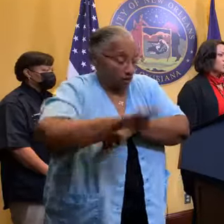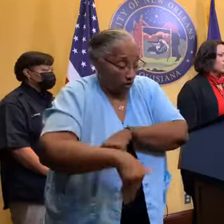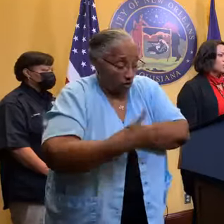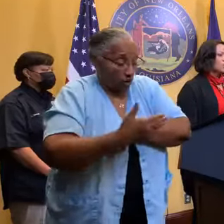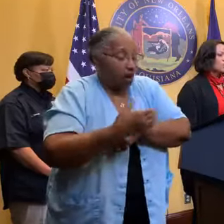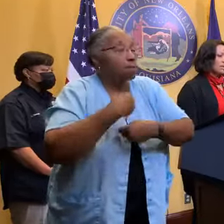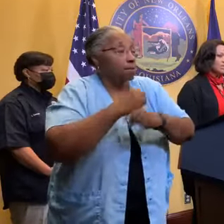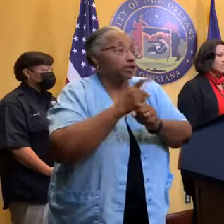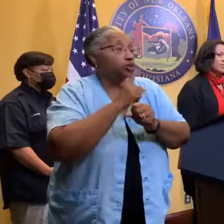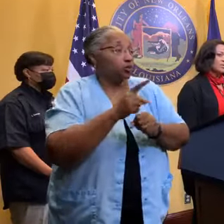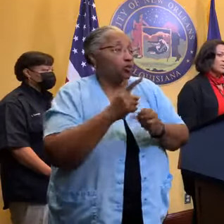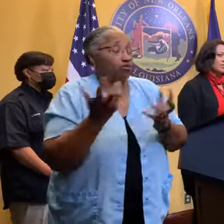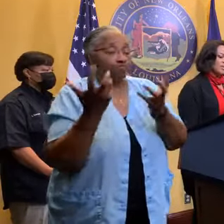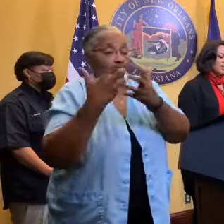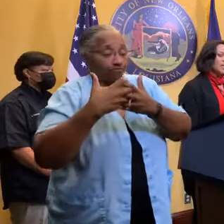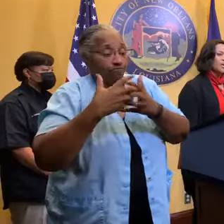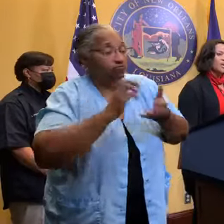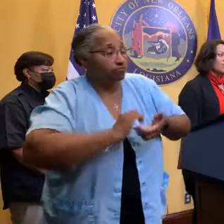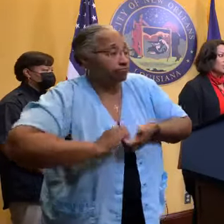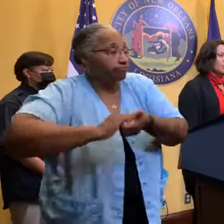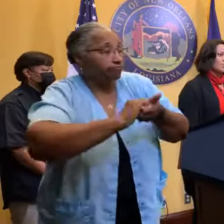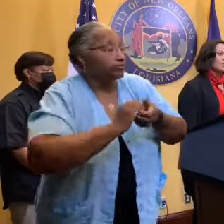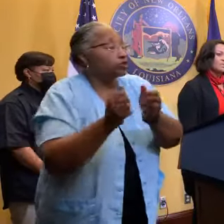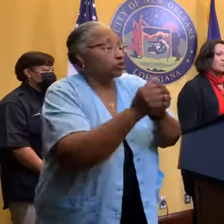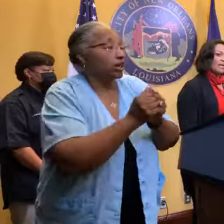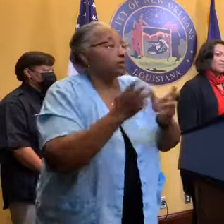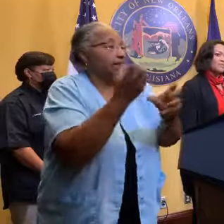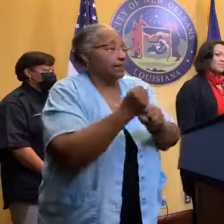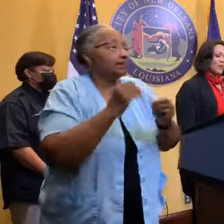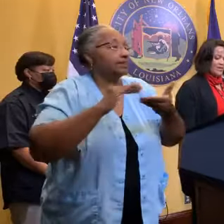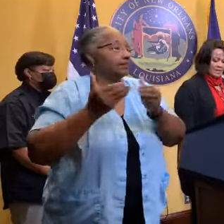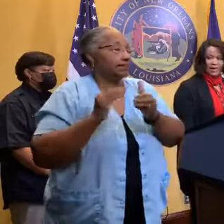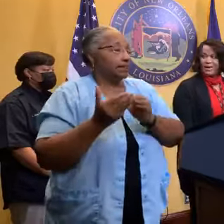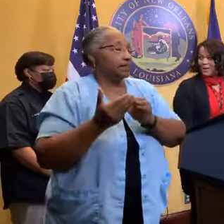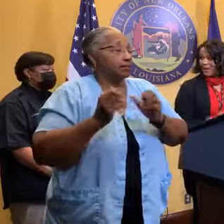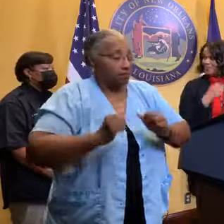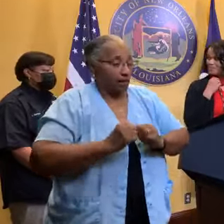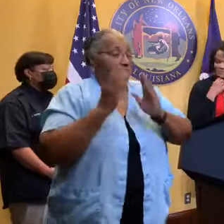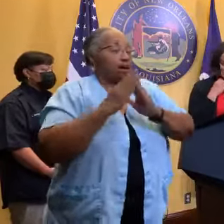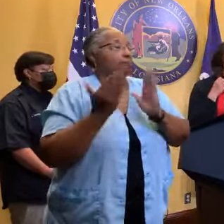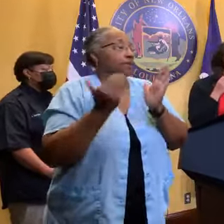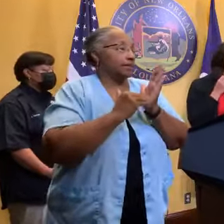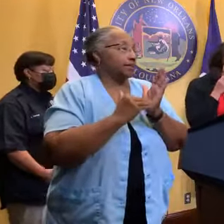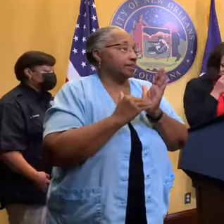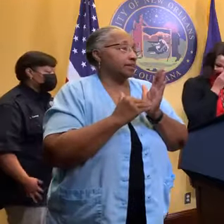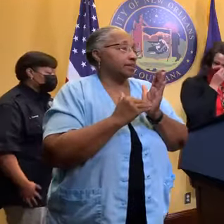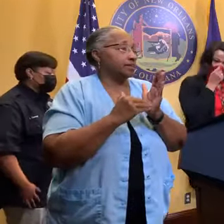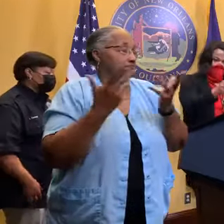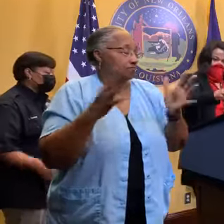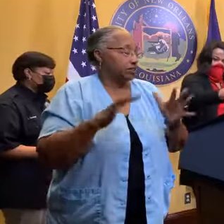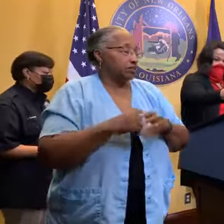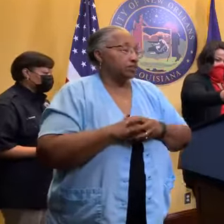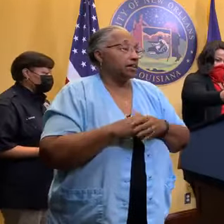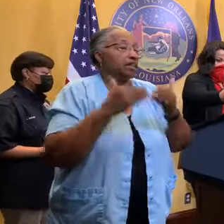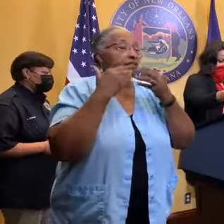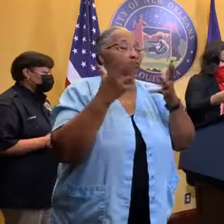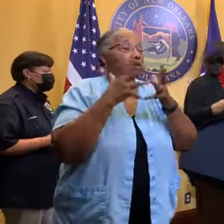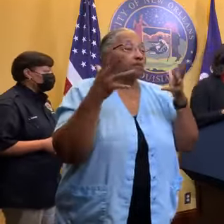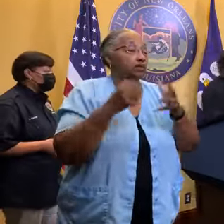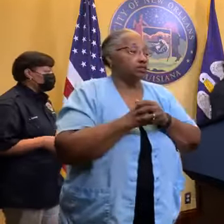working in close coordination to get this city restored as soon as possible. And that's all I have here. Thank you very much, Sandra,